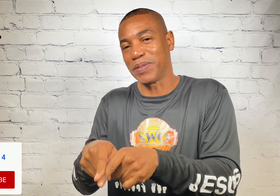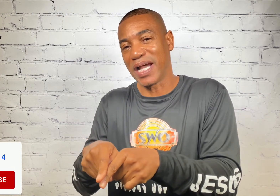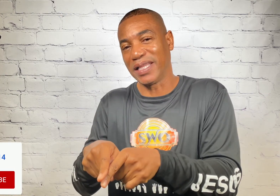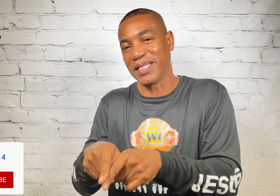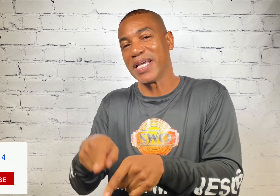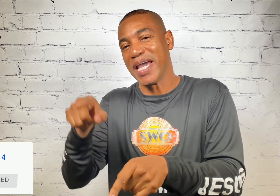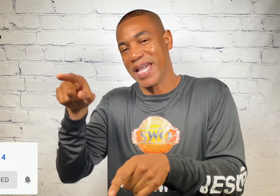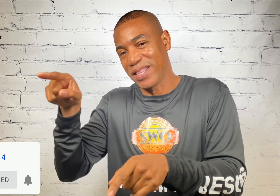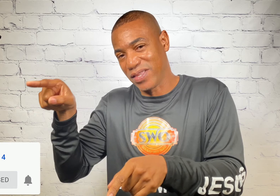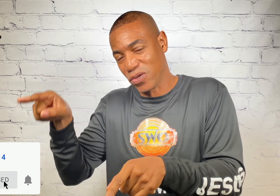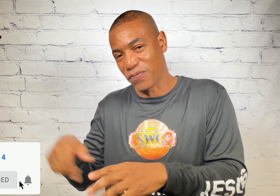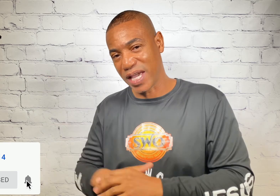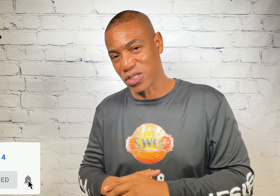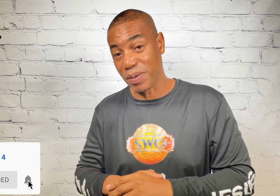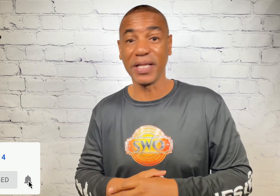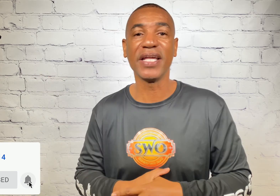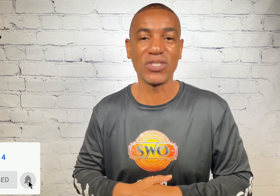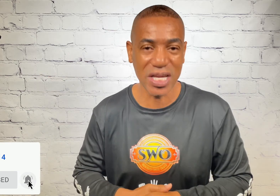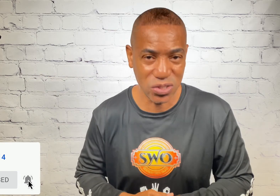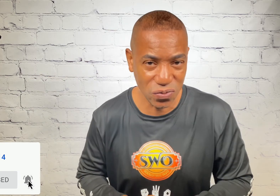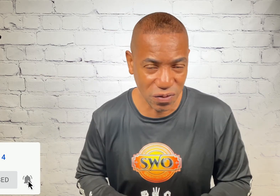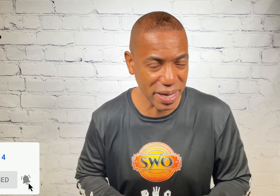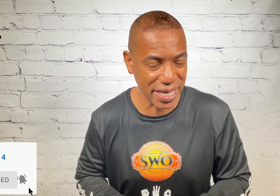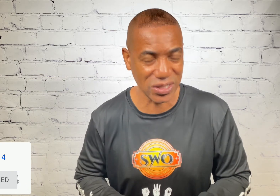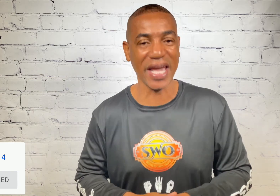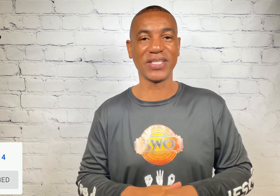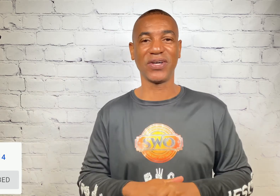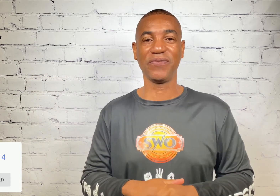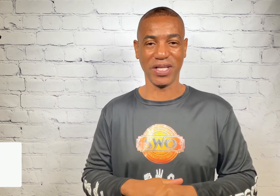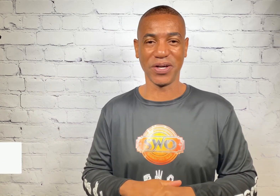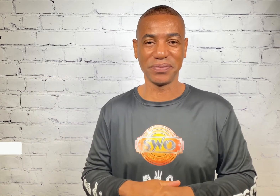but not least, hit the notification button and stay tuned for my next ASL video.